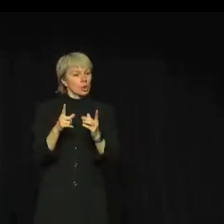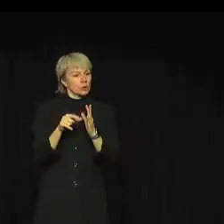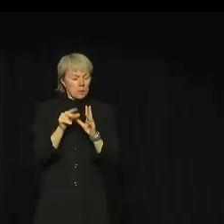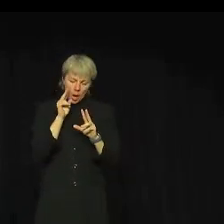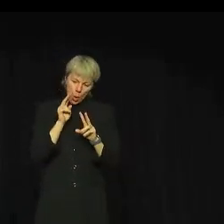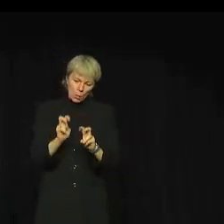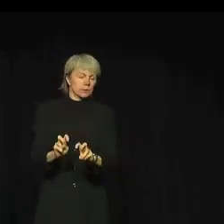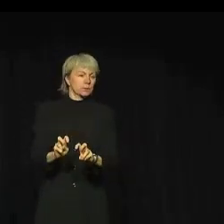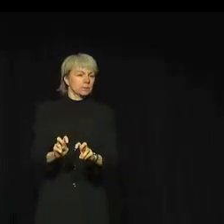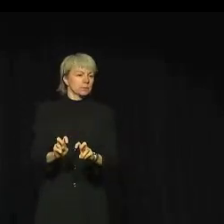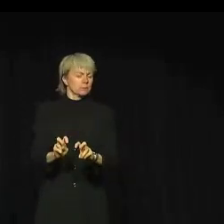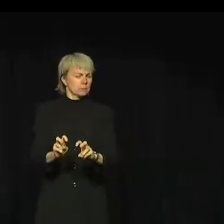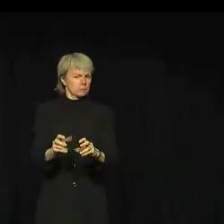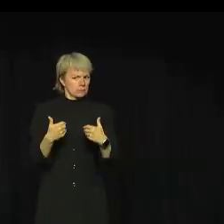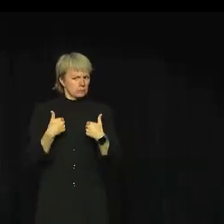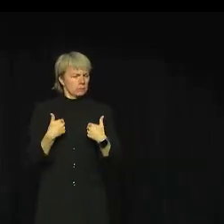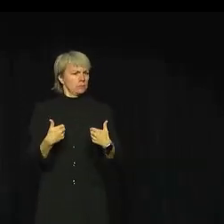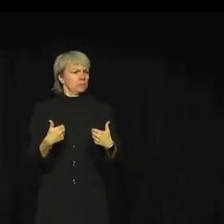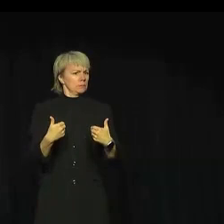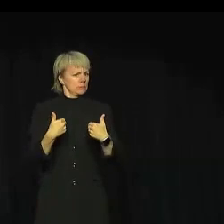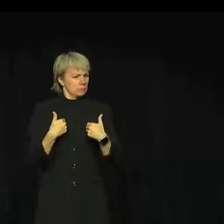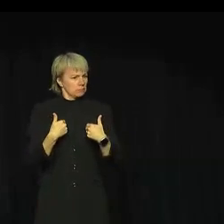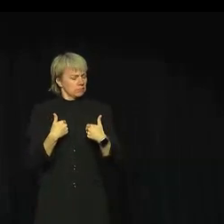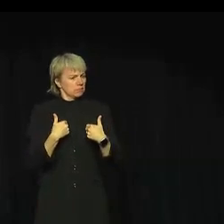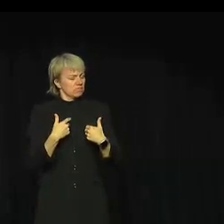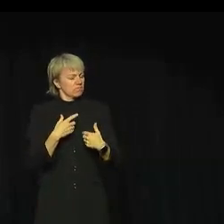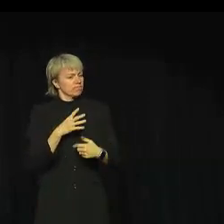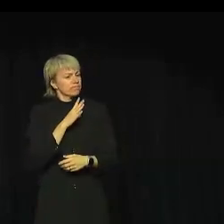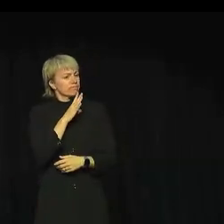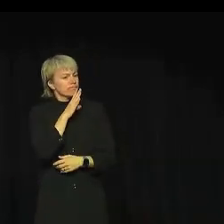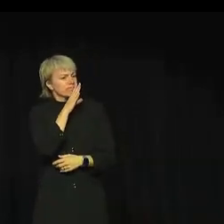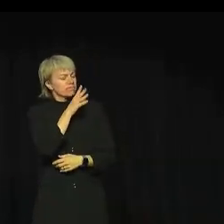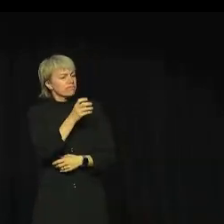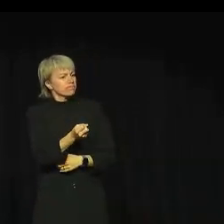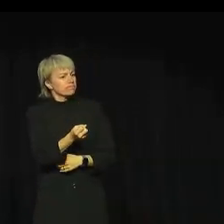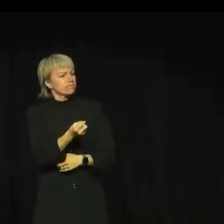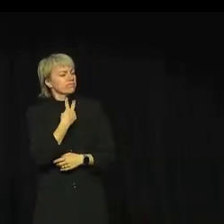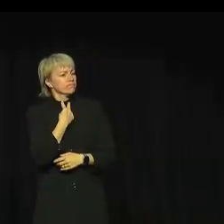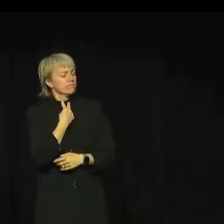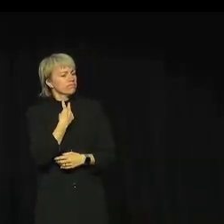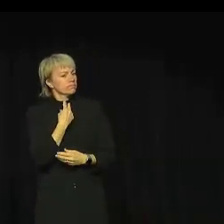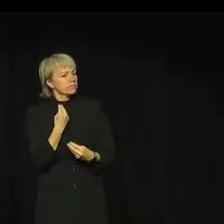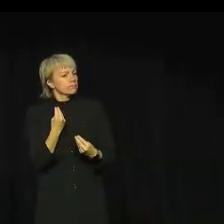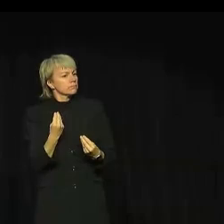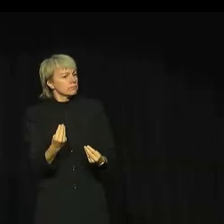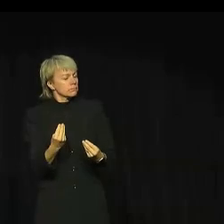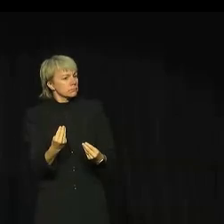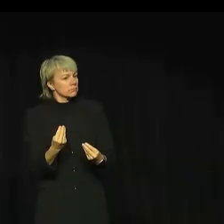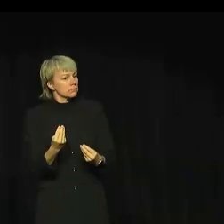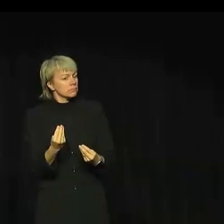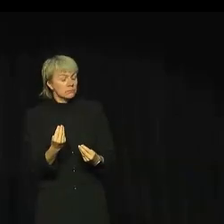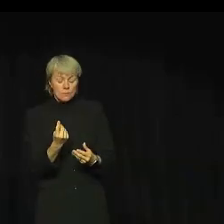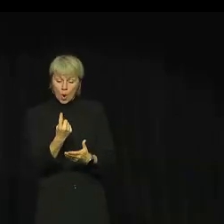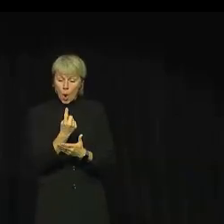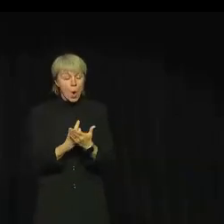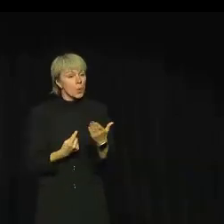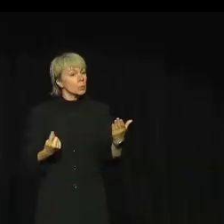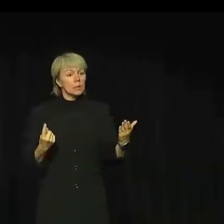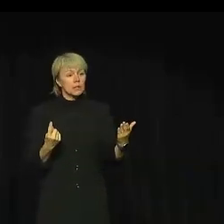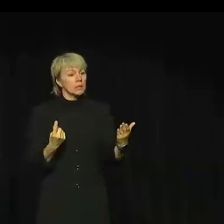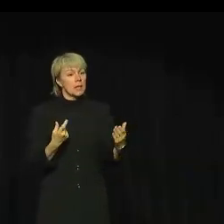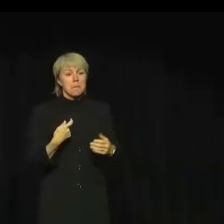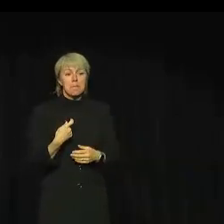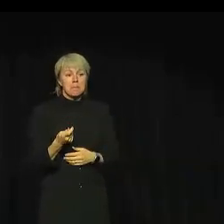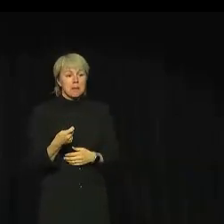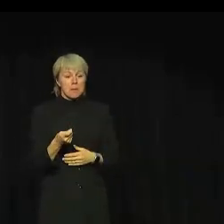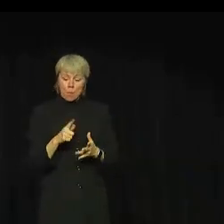I was surprised and saddened by the fact that the only